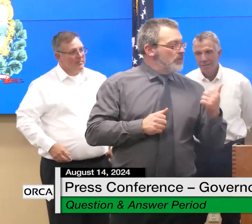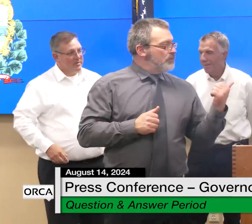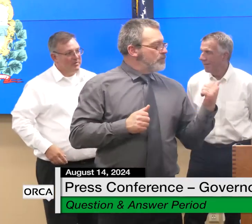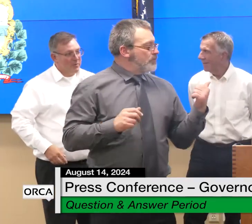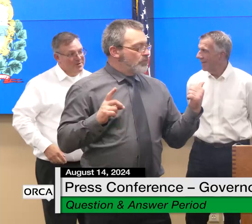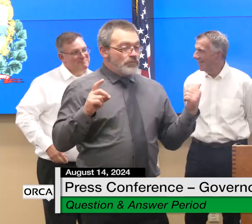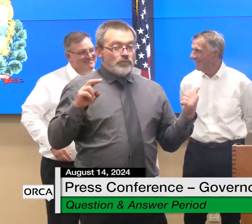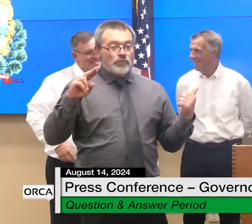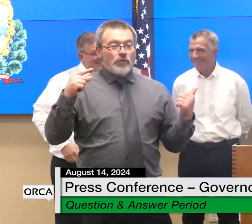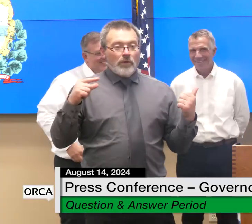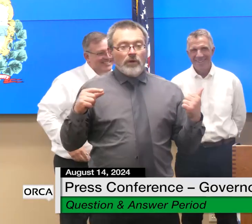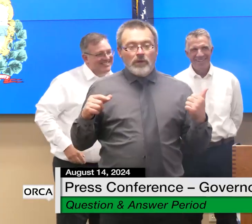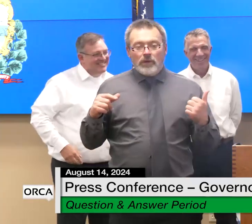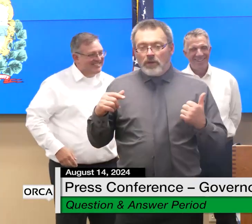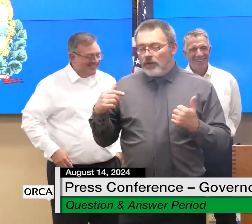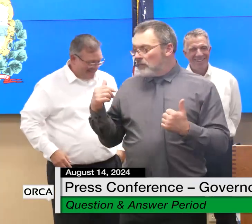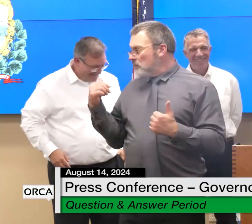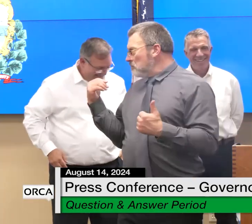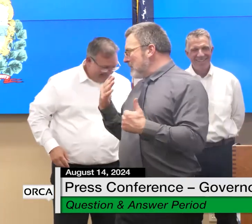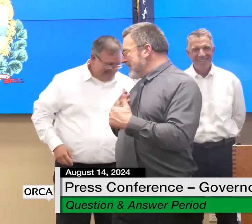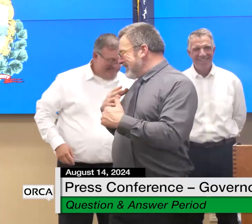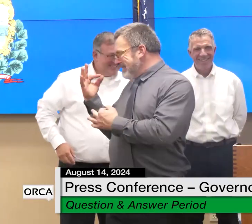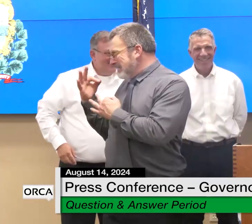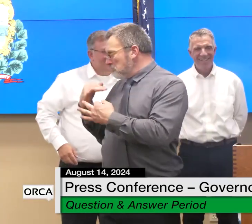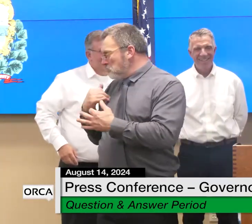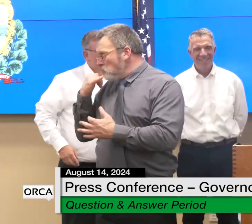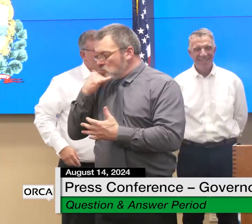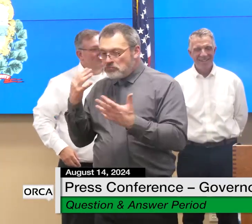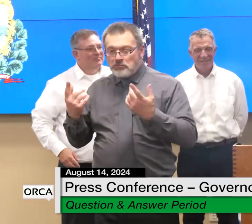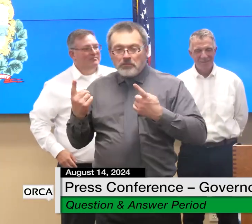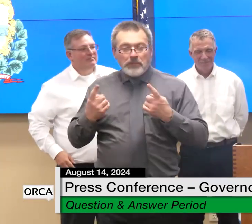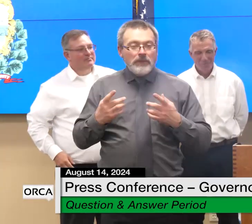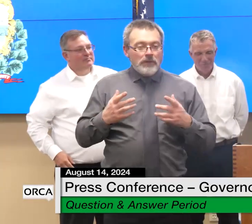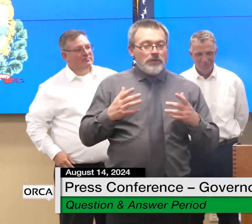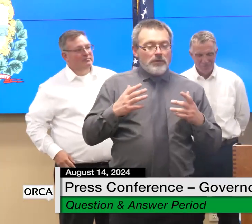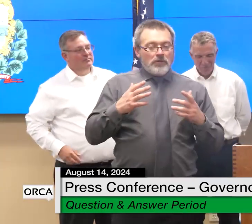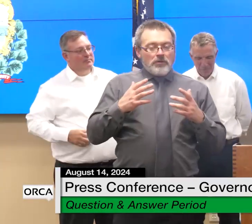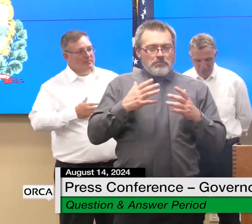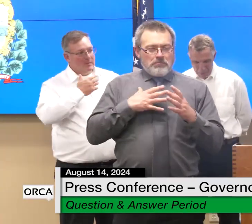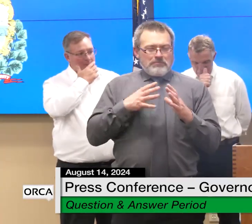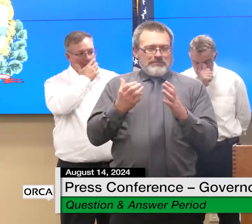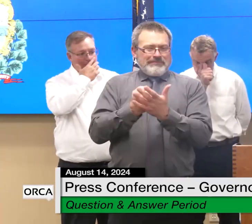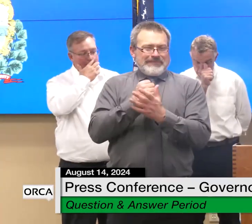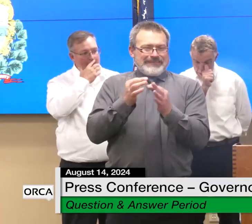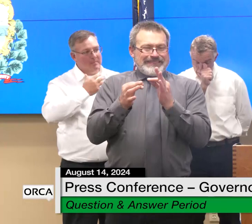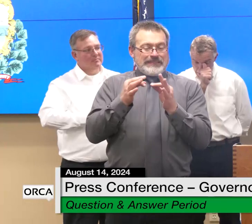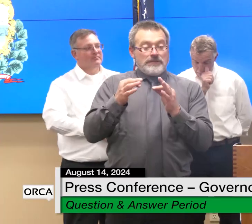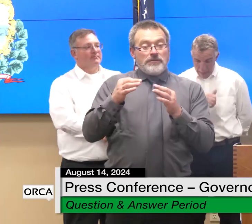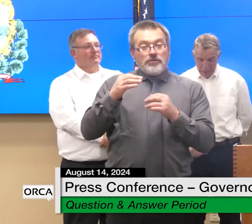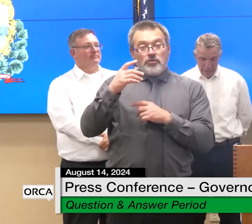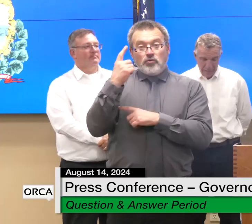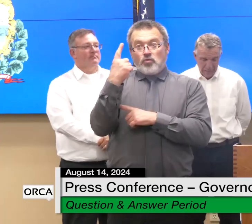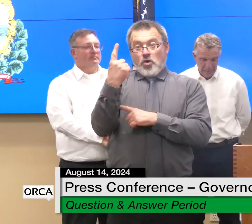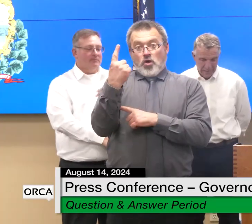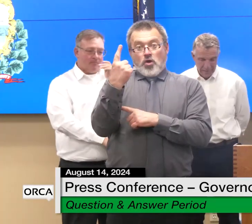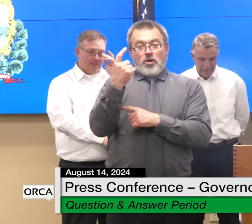Jason, please fact check me, right? I believe that the only declaration that really has been approved at this point is